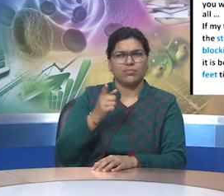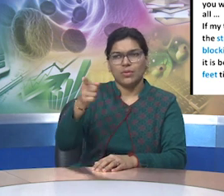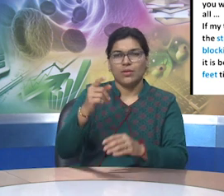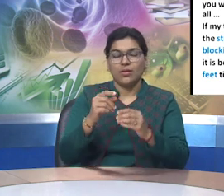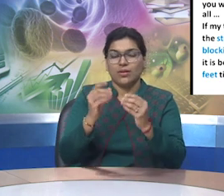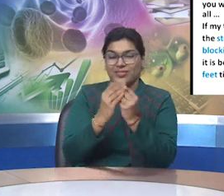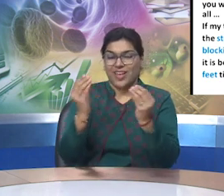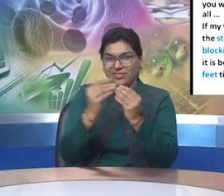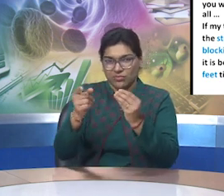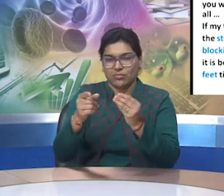Go on.